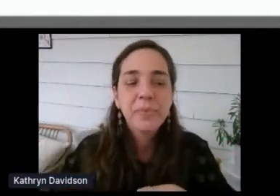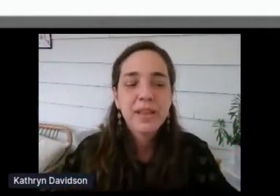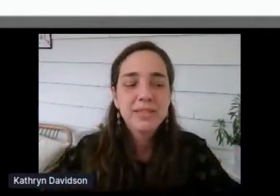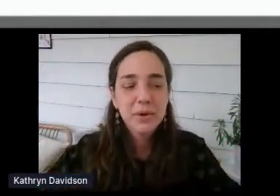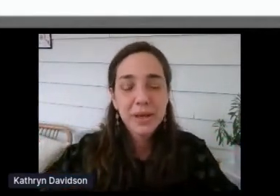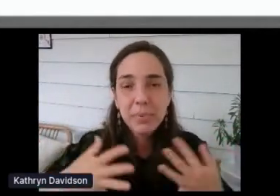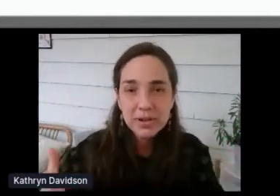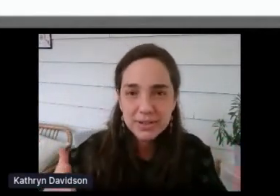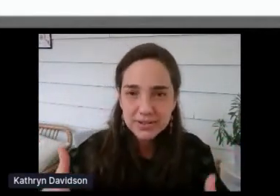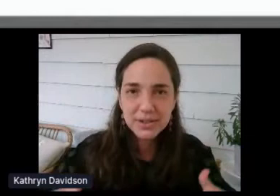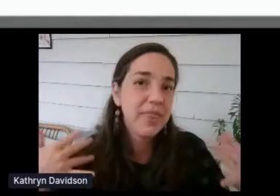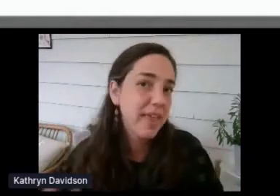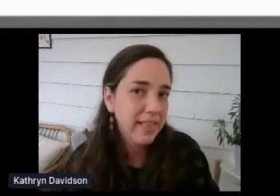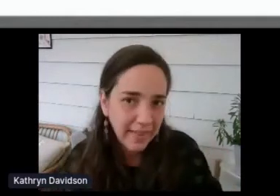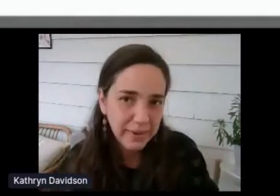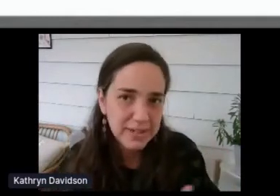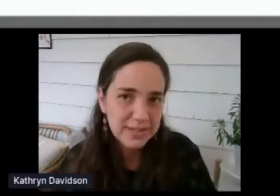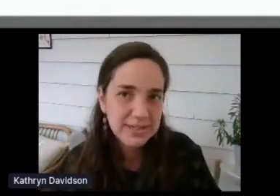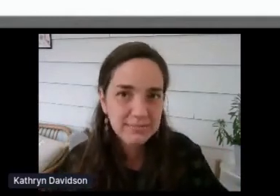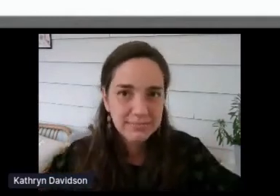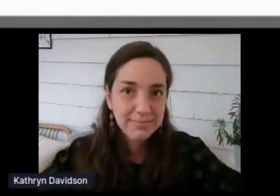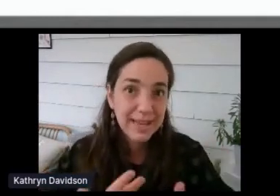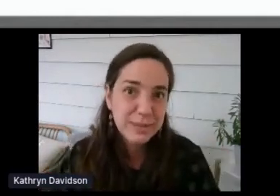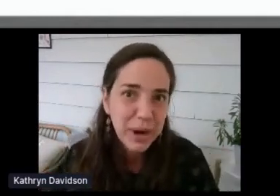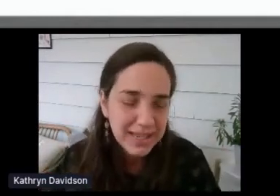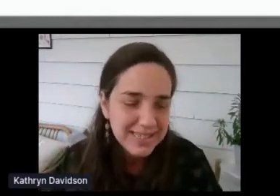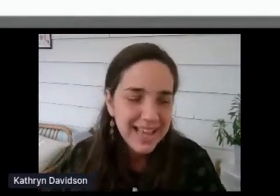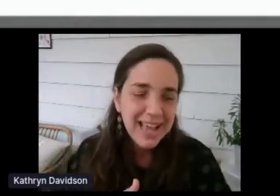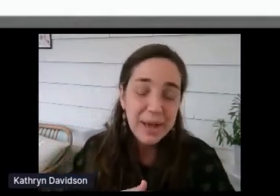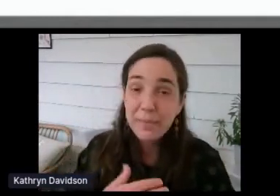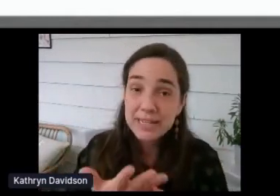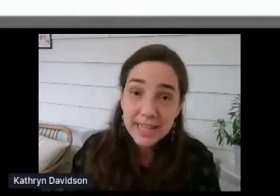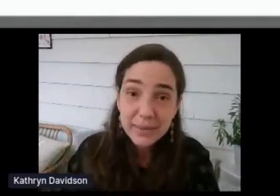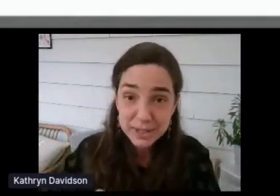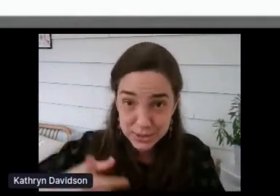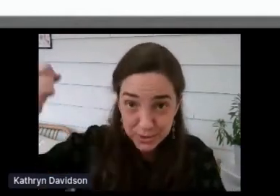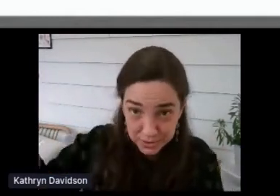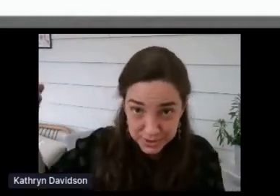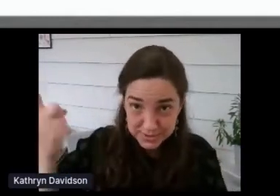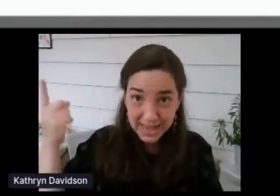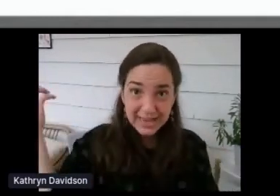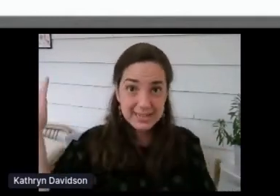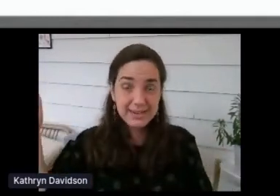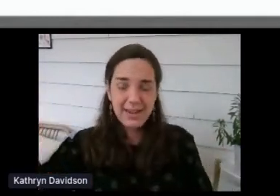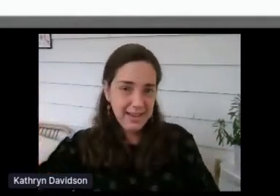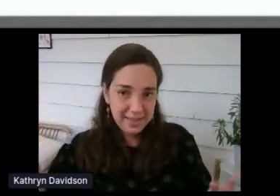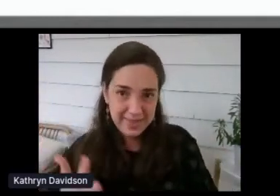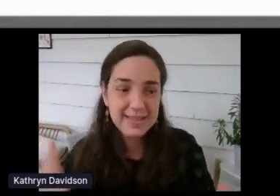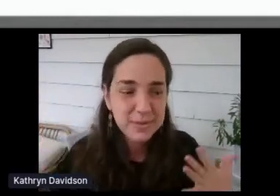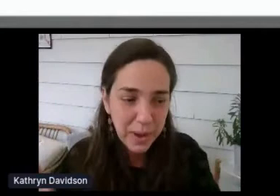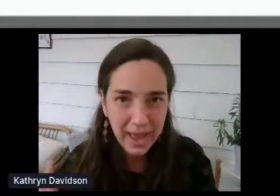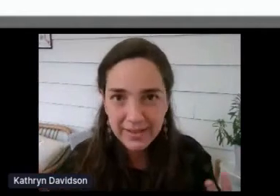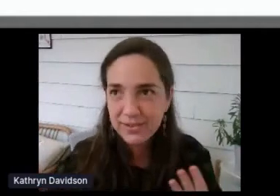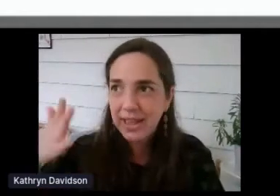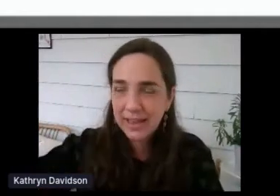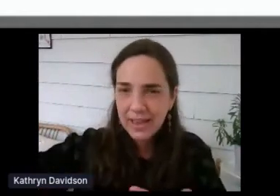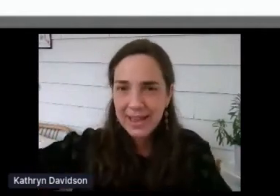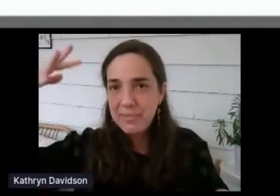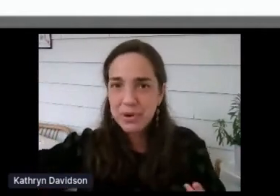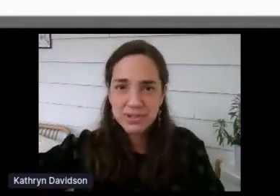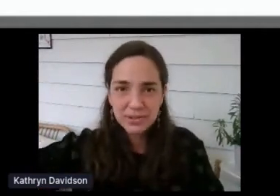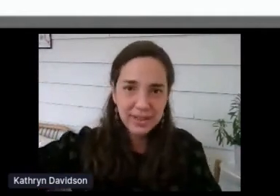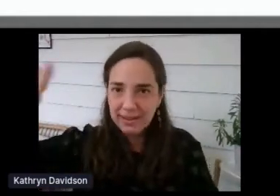means. So impersonals are a thing that languages express. And in sign languages, you can also use height in this way for